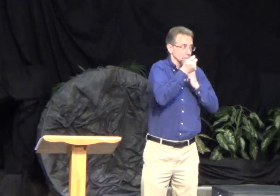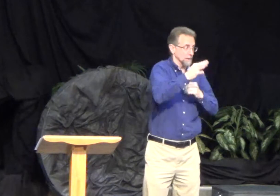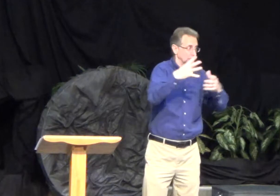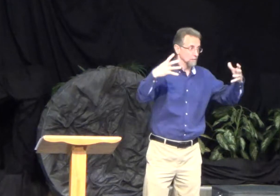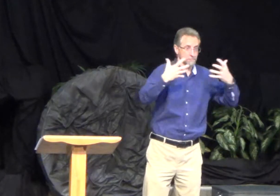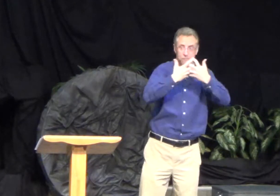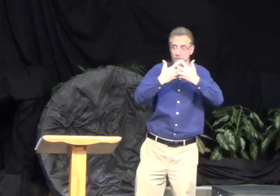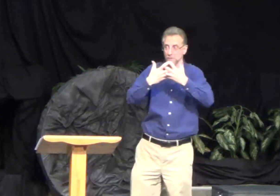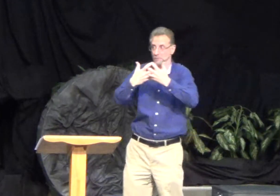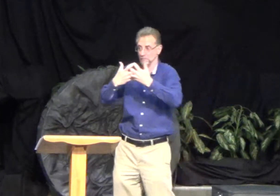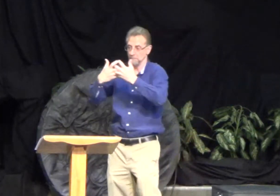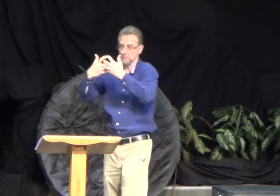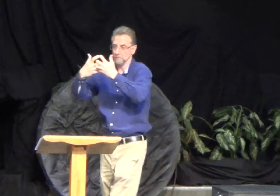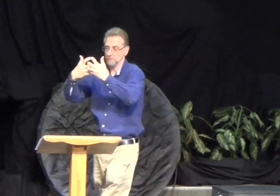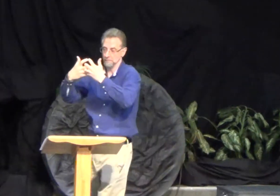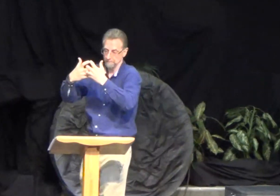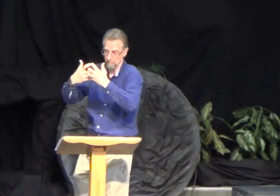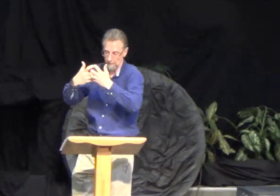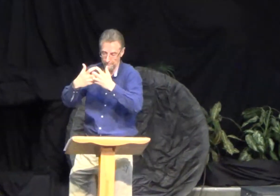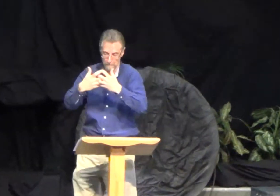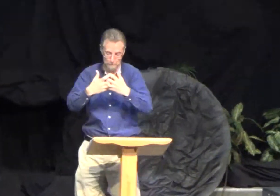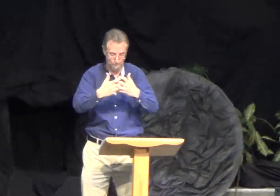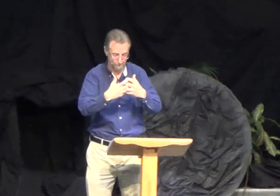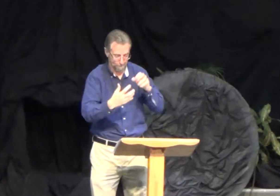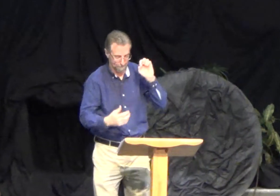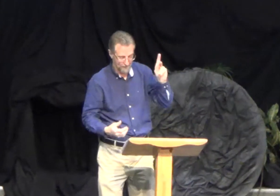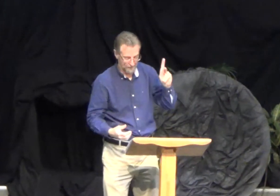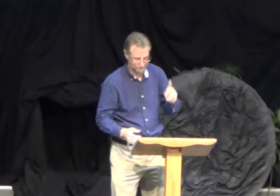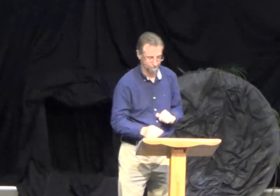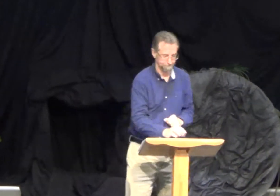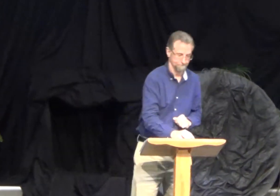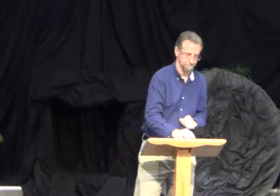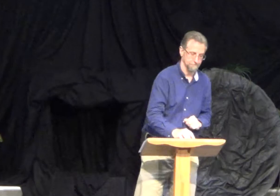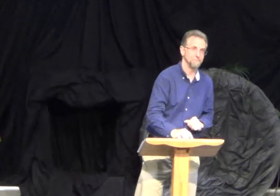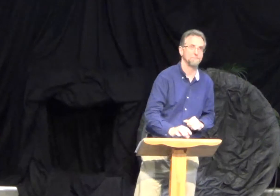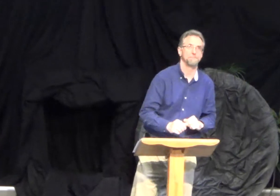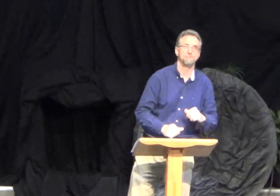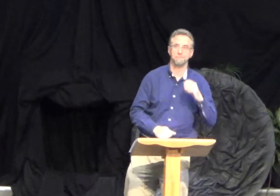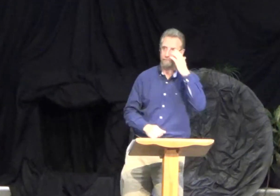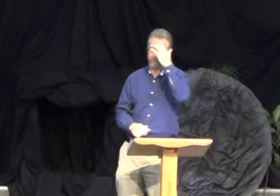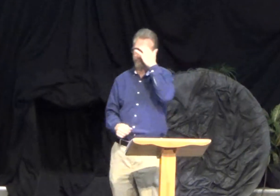fire. We see the, how that comes in with the story here in chapter 19. Okay.